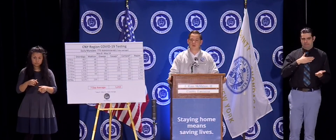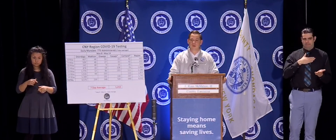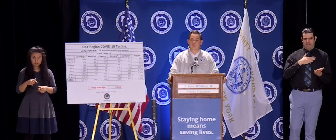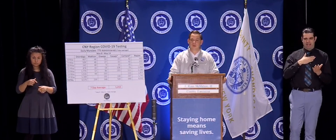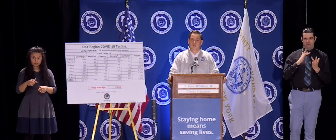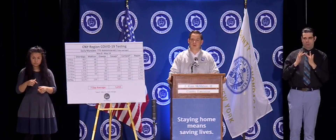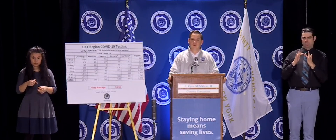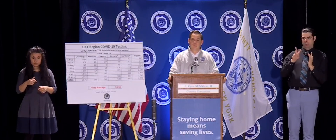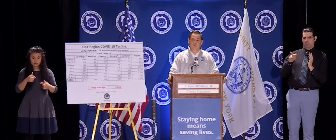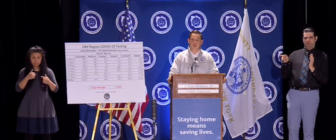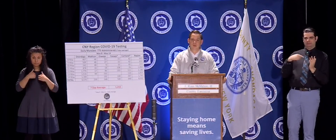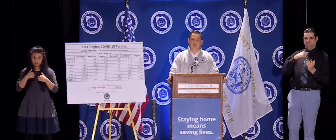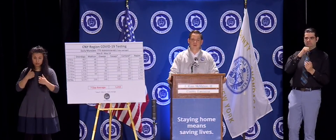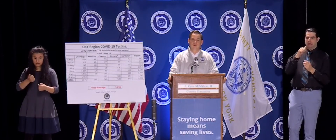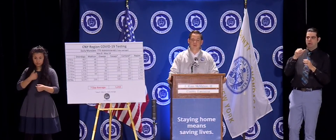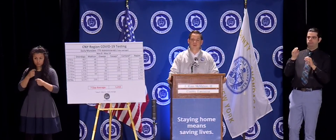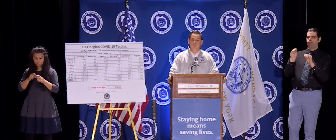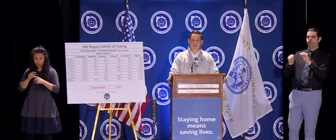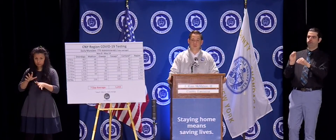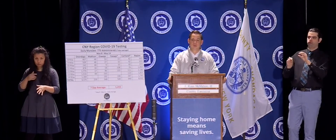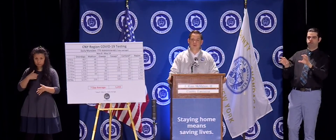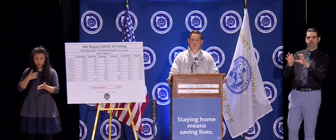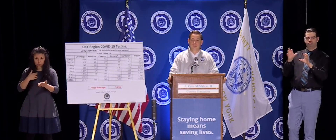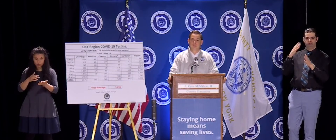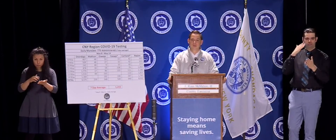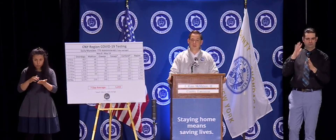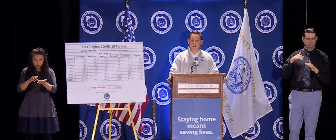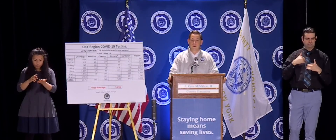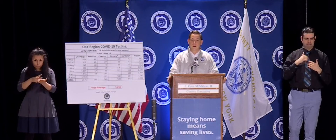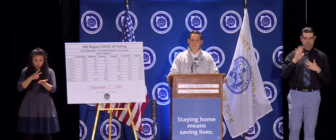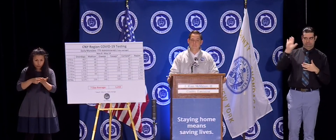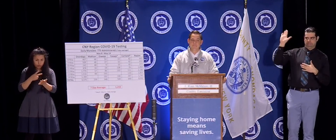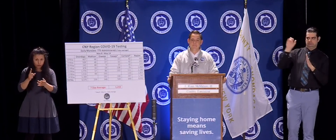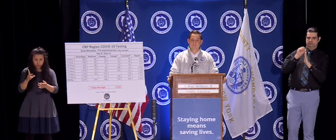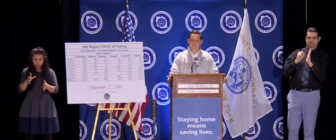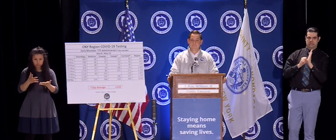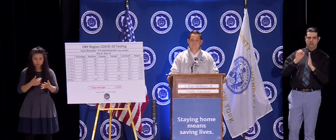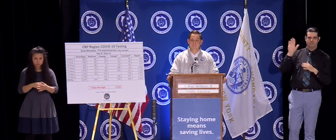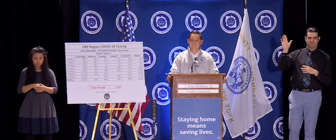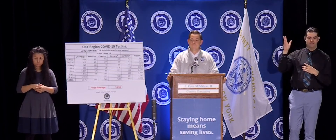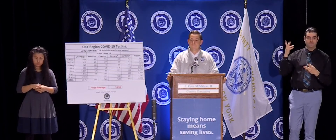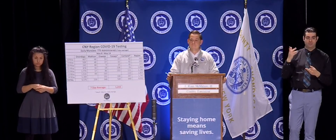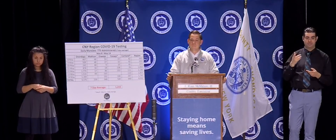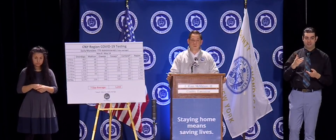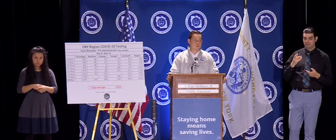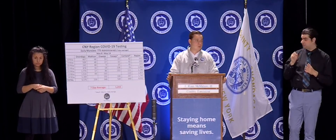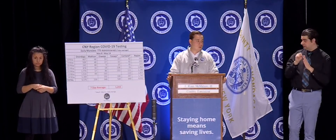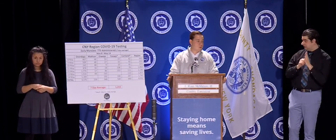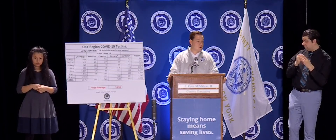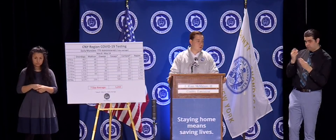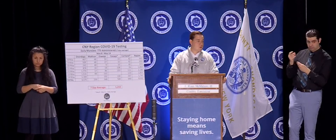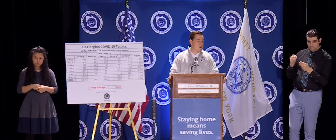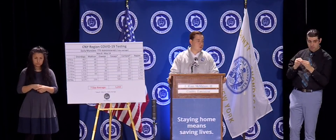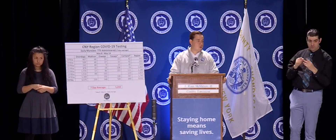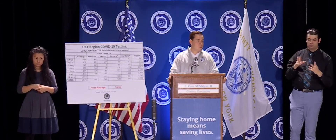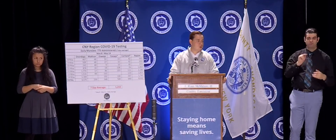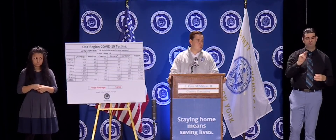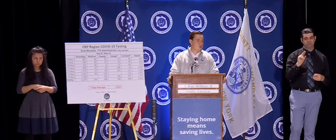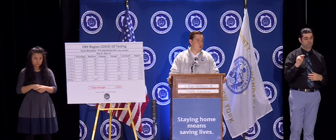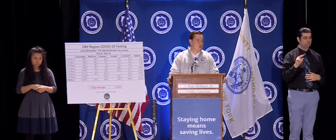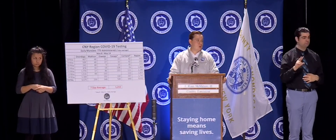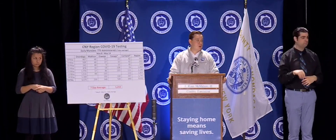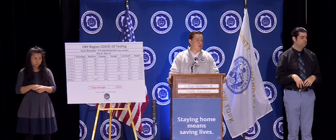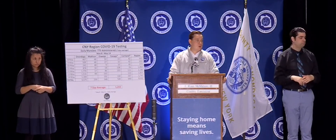just said Yeah. that yesterday, so I Yeah. didn't know if the state gave you more information. No. Ryan, can you set expectations